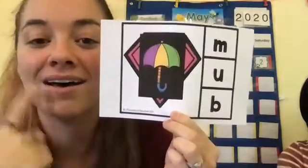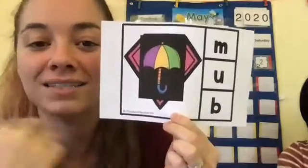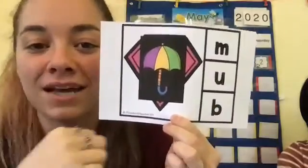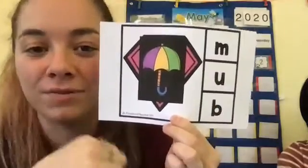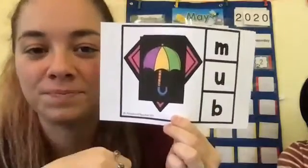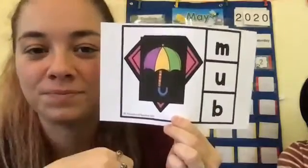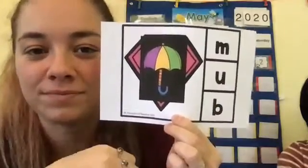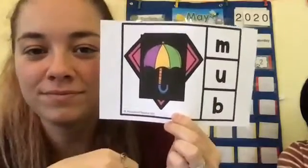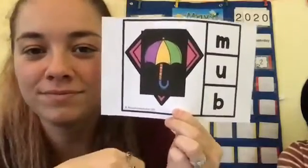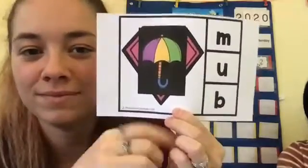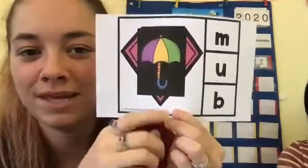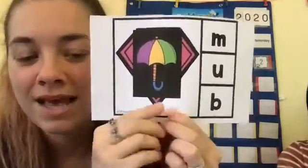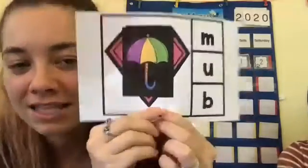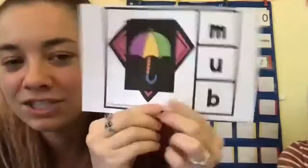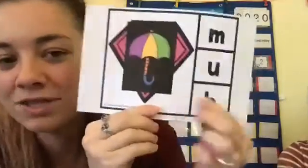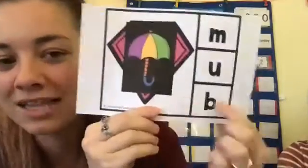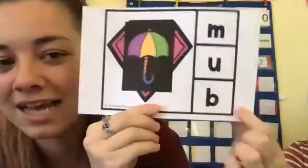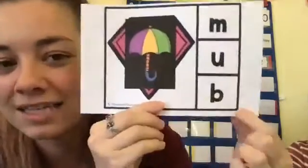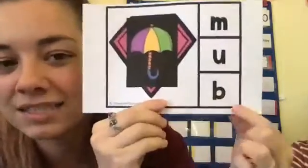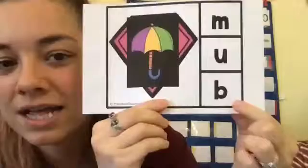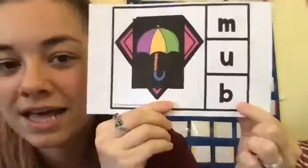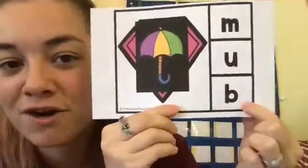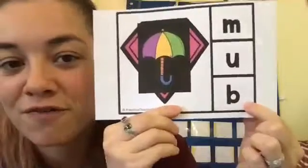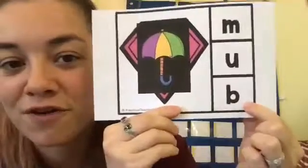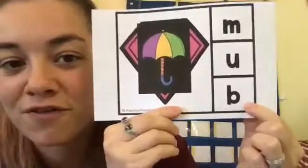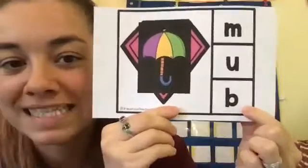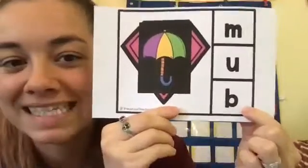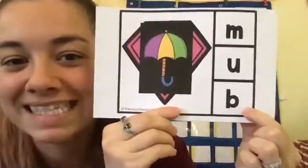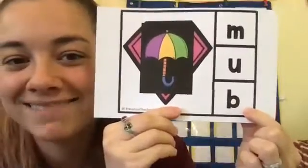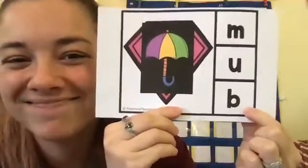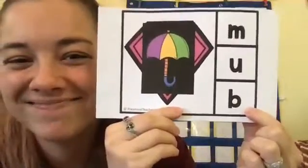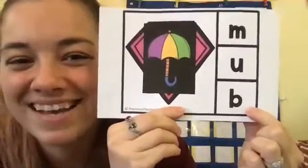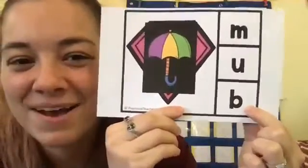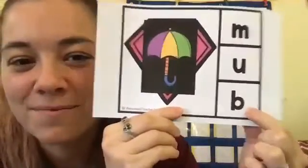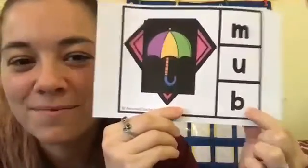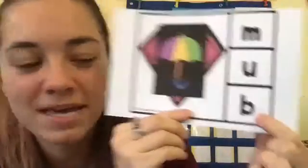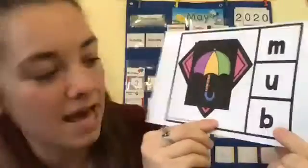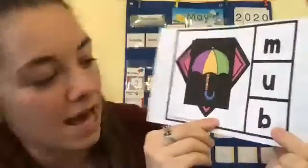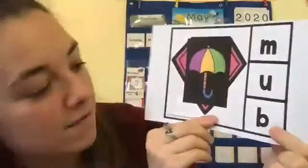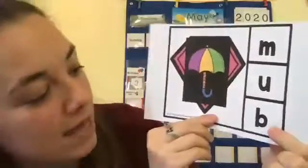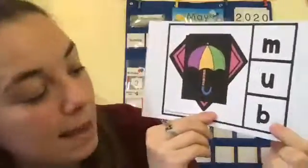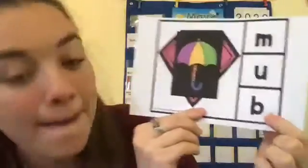sound. Let's do the last letter for funsies. We have a B.